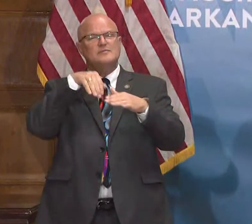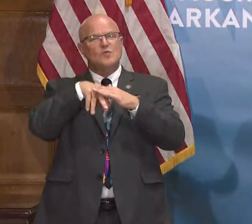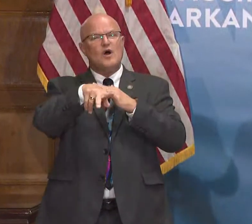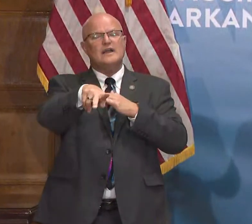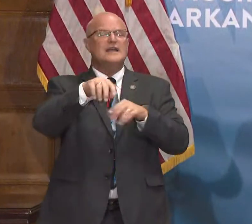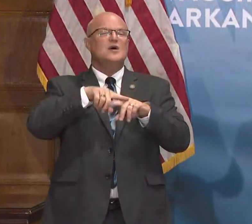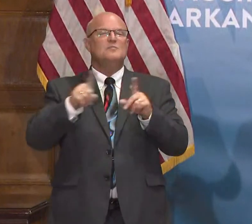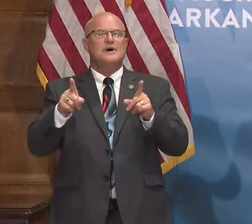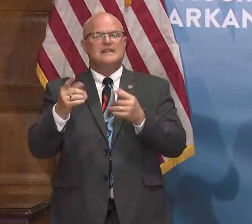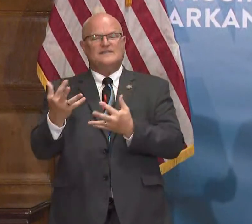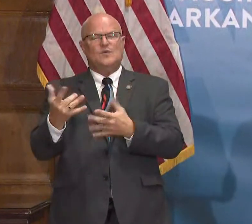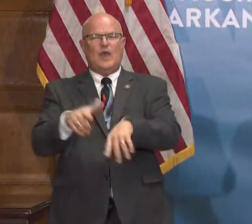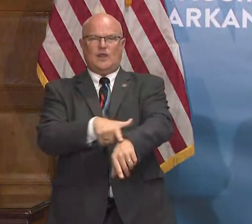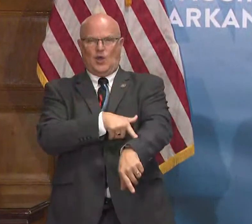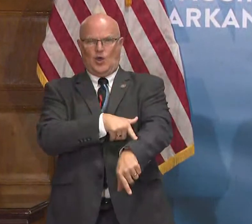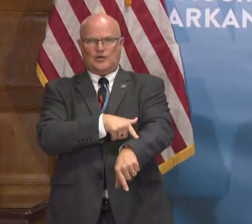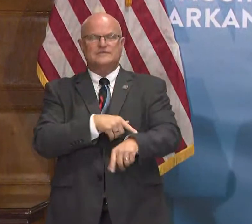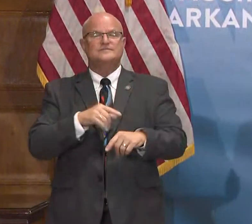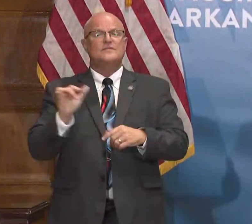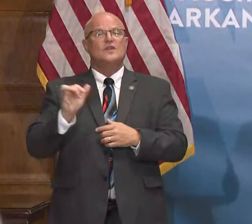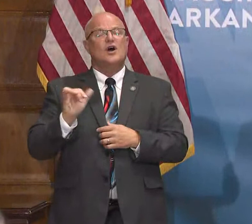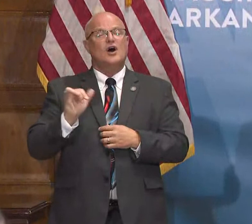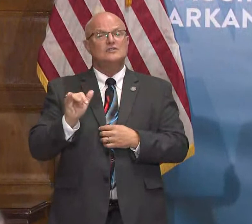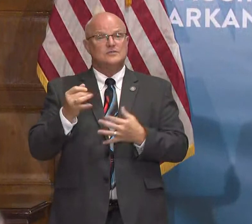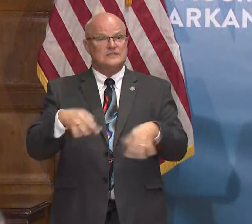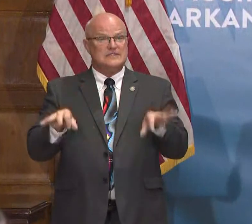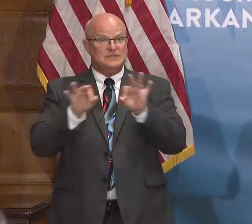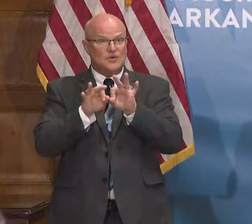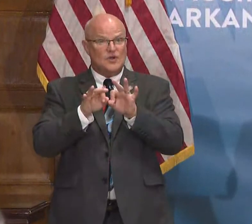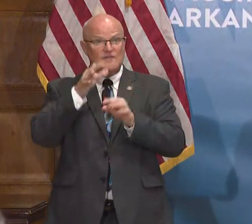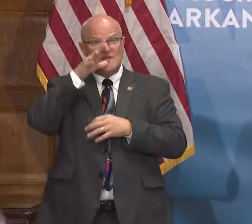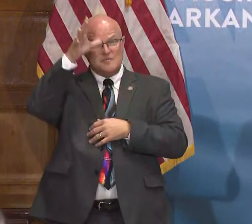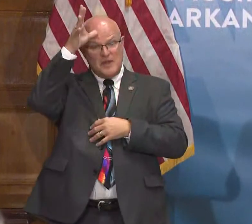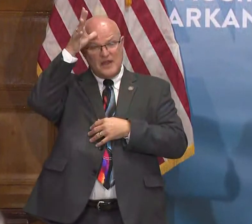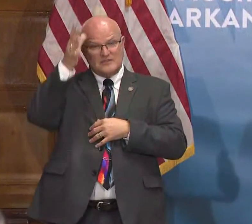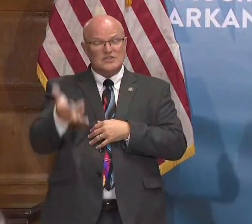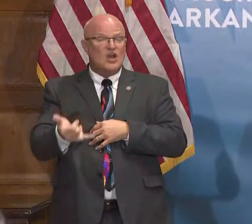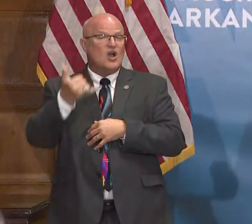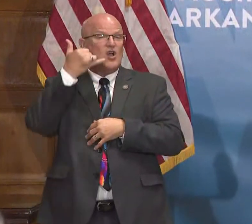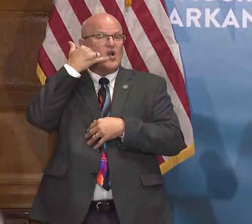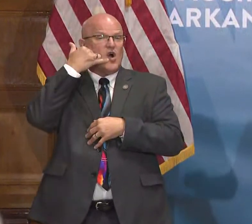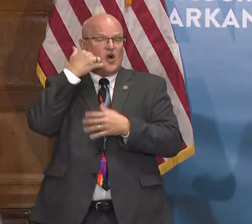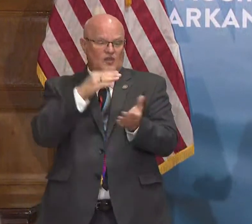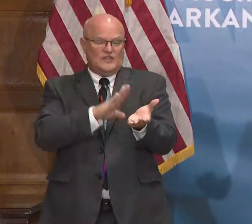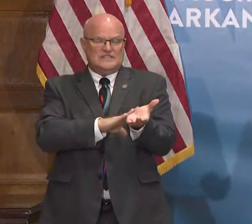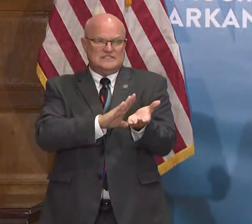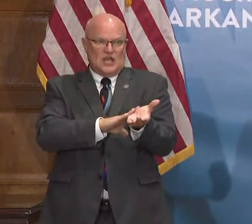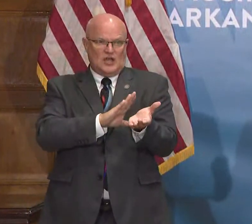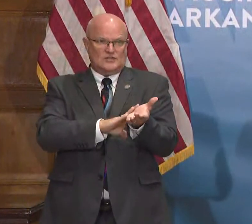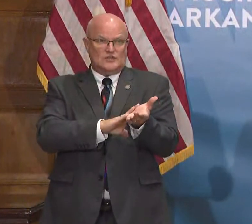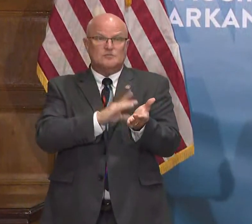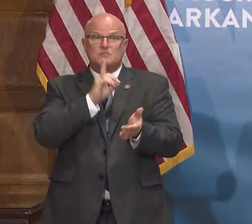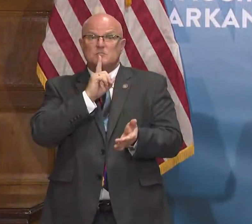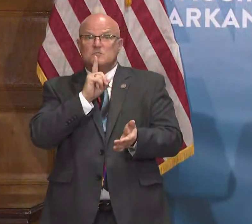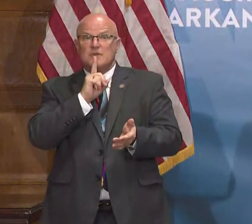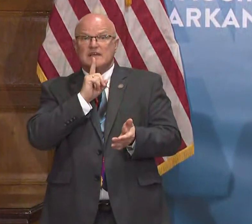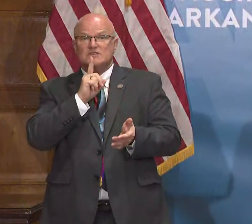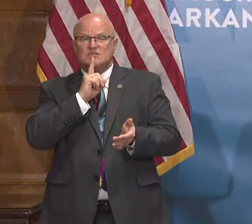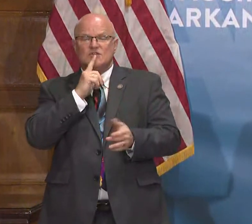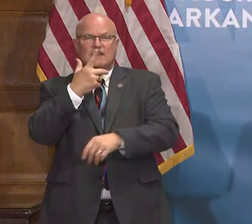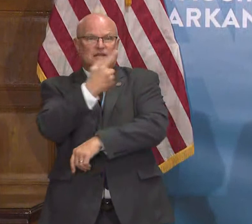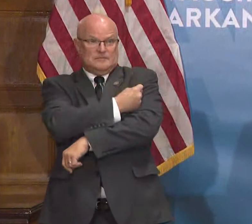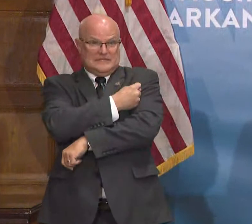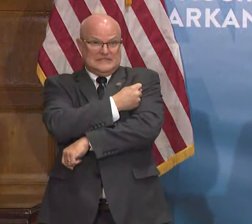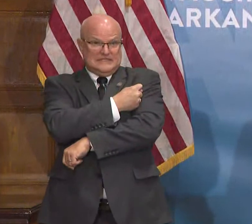have to wait a longer period of time. Also, it's important for parents to call your personal physicians of the children to make sure they're administering